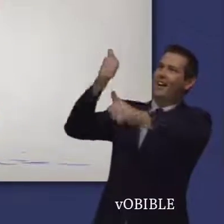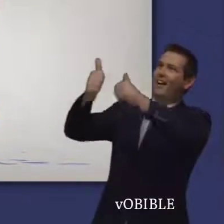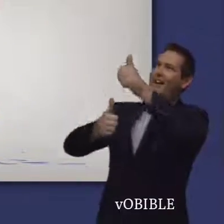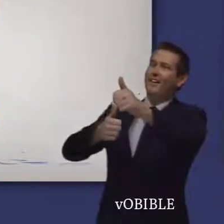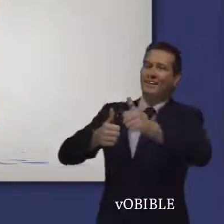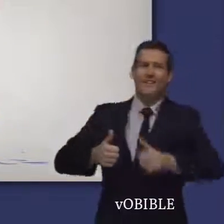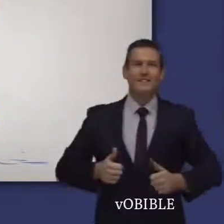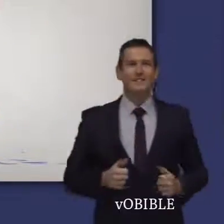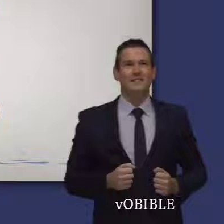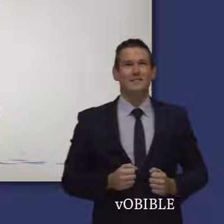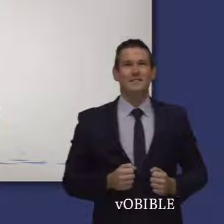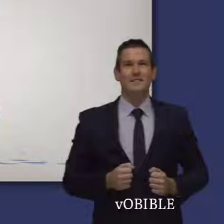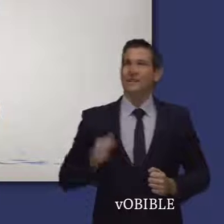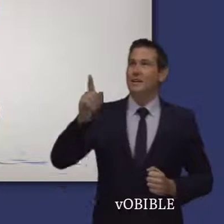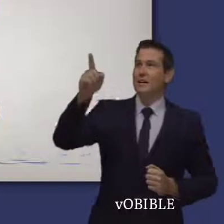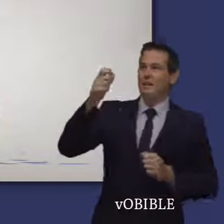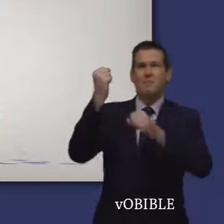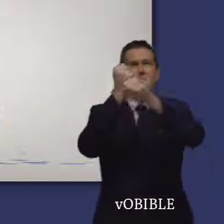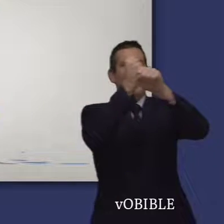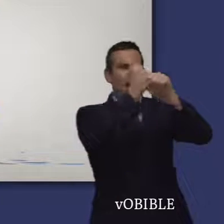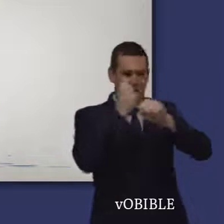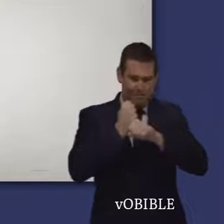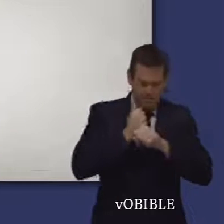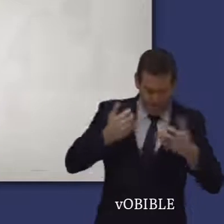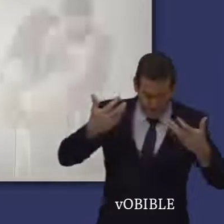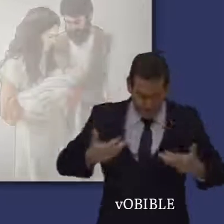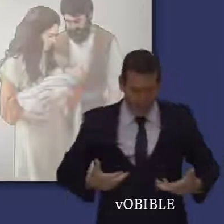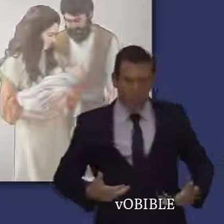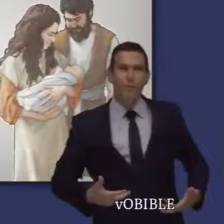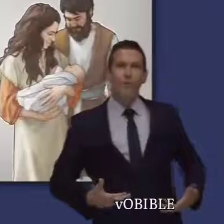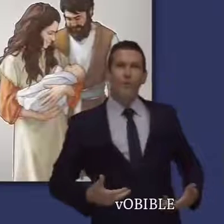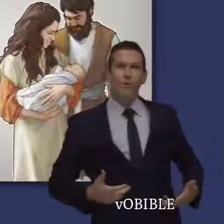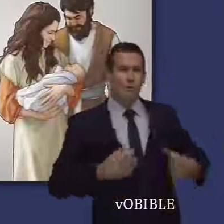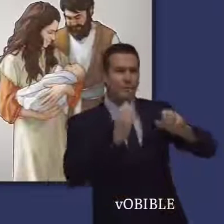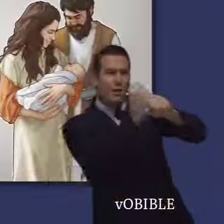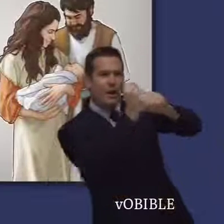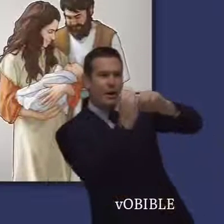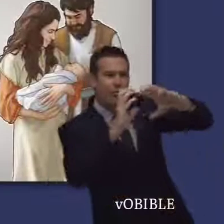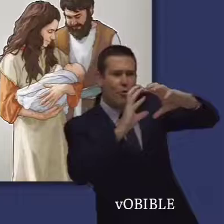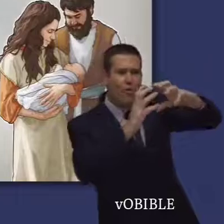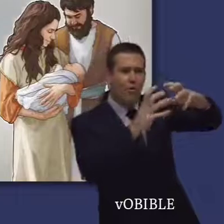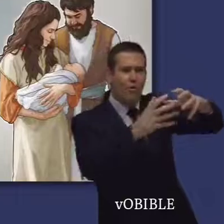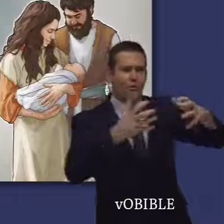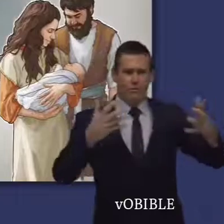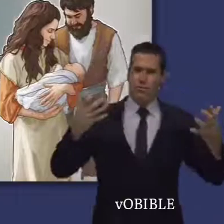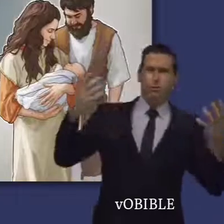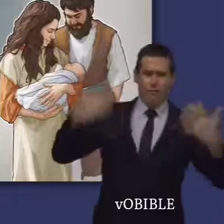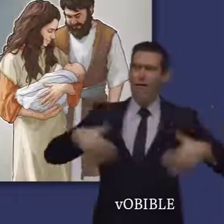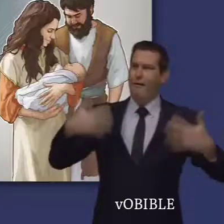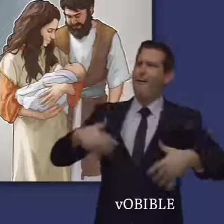Other Psalms praise Jehovah for His creative works, from the marvels of the human body to the earth and seas.